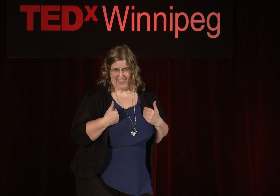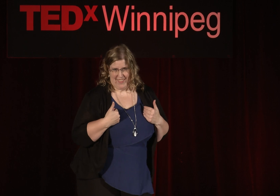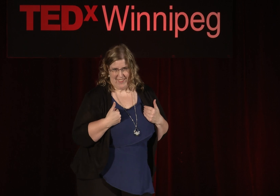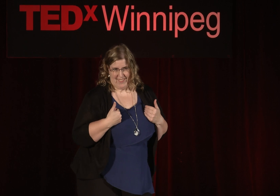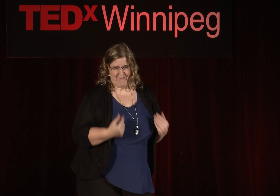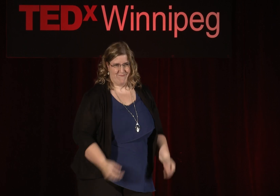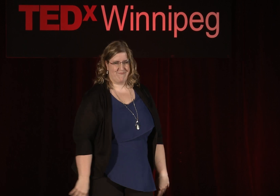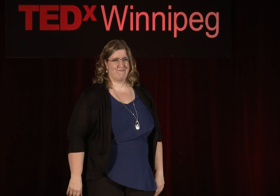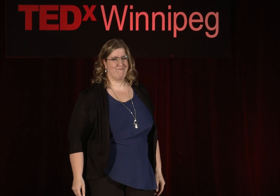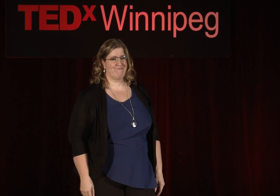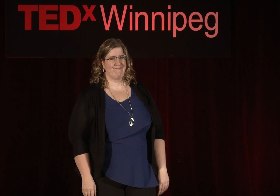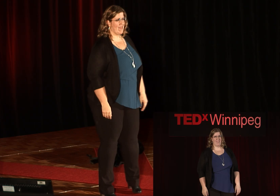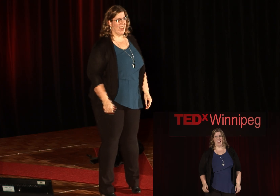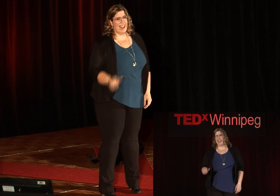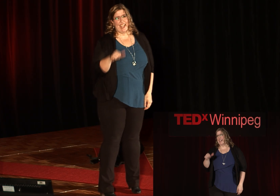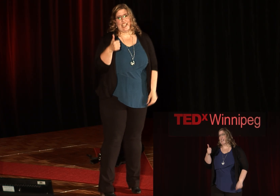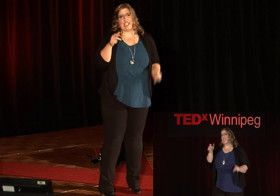look.